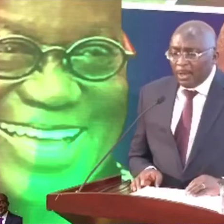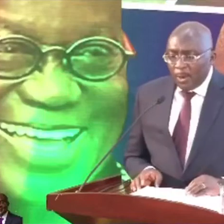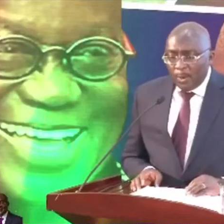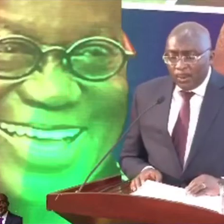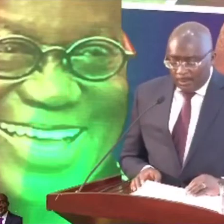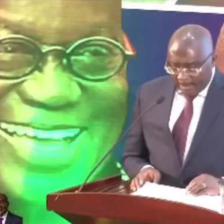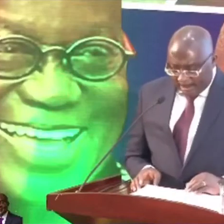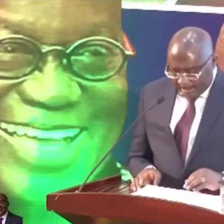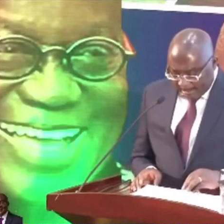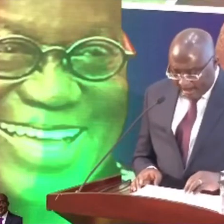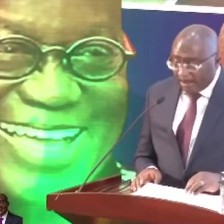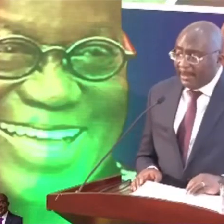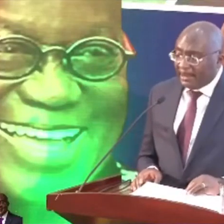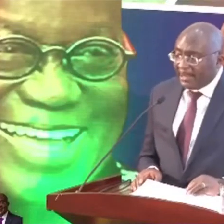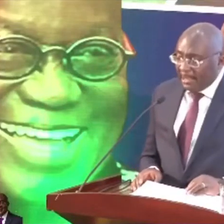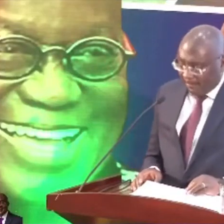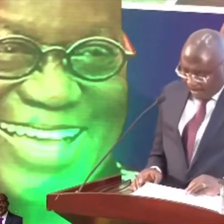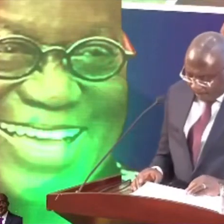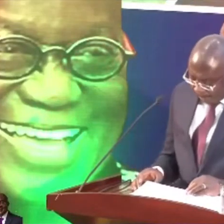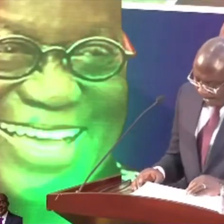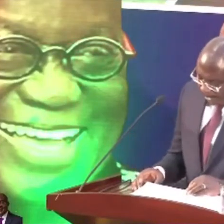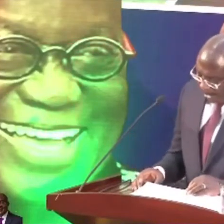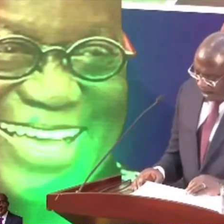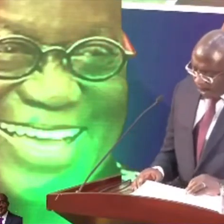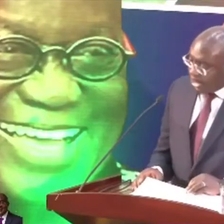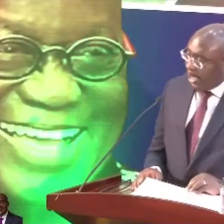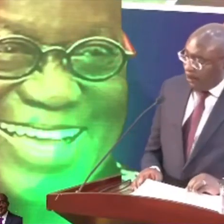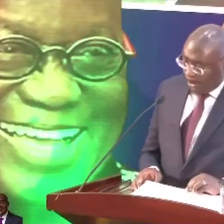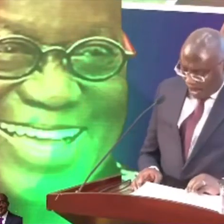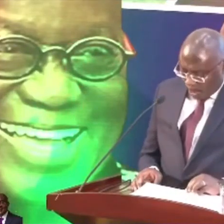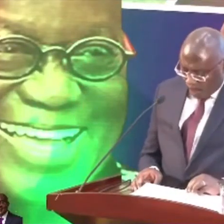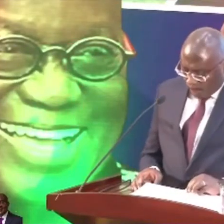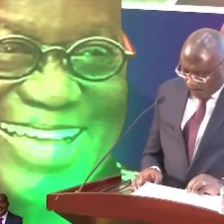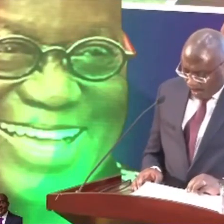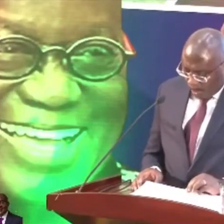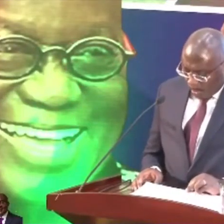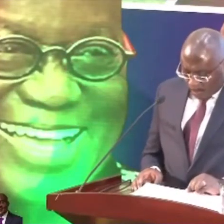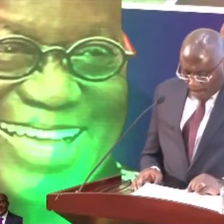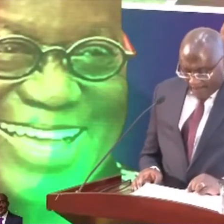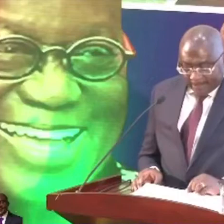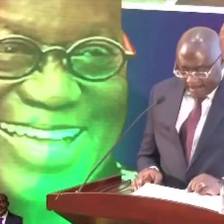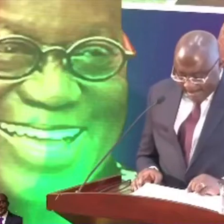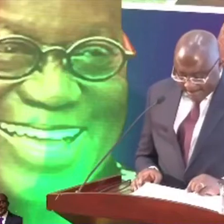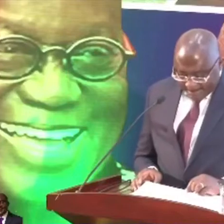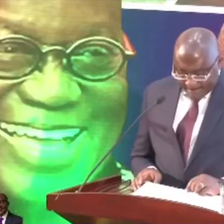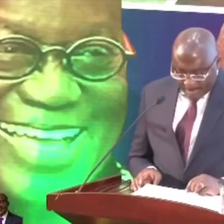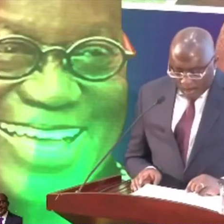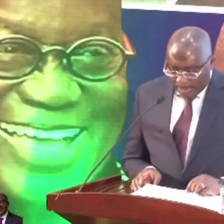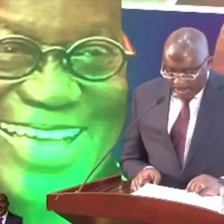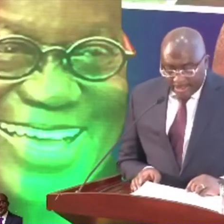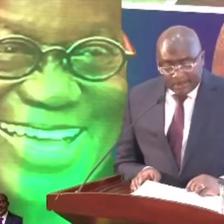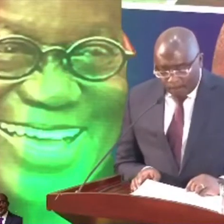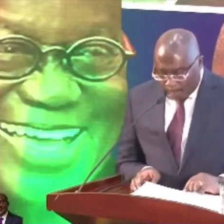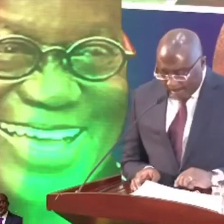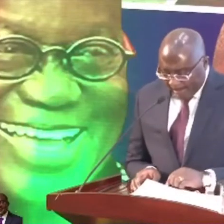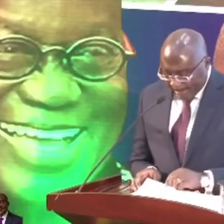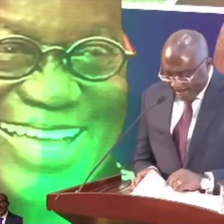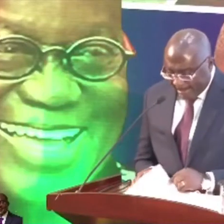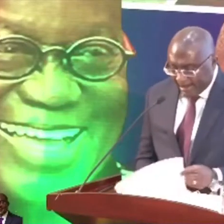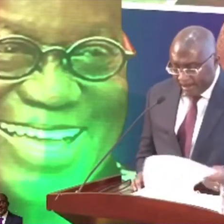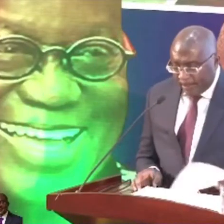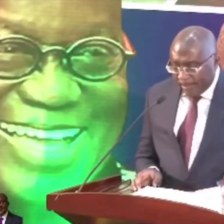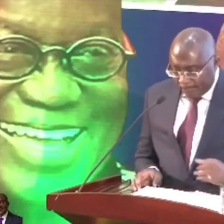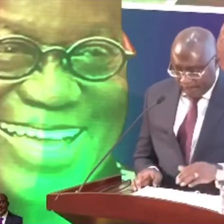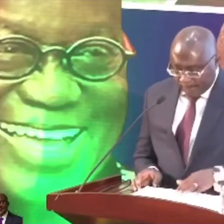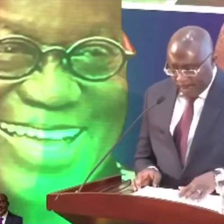Our goal, ladies and gentlemen, this evening is to share with you what we have done within this broader